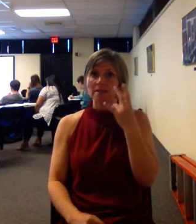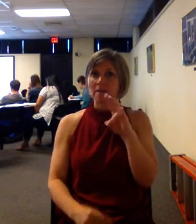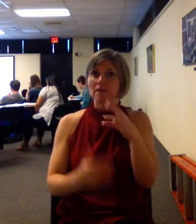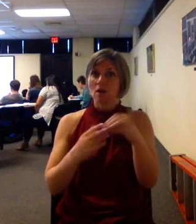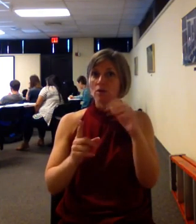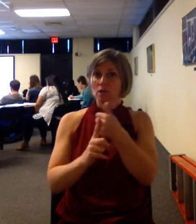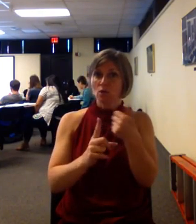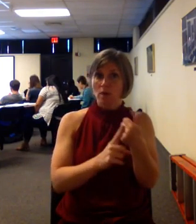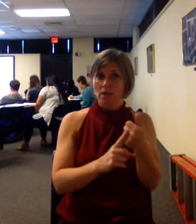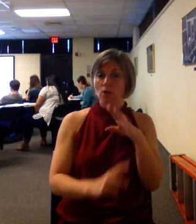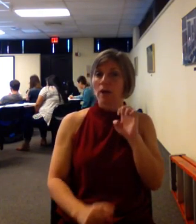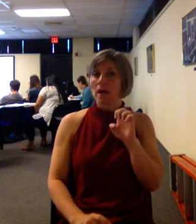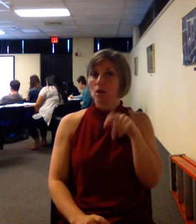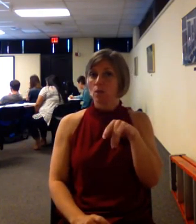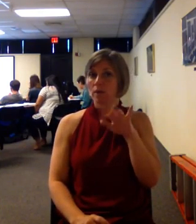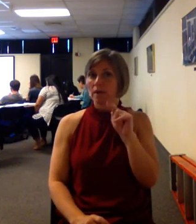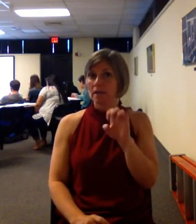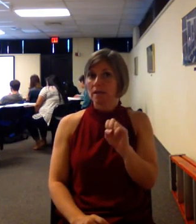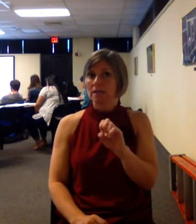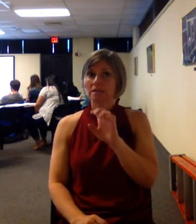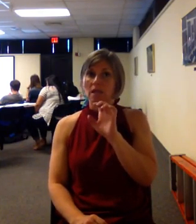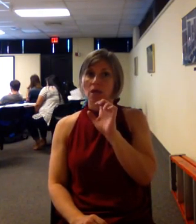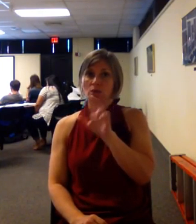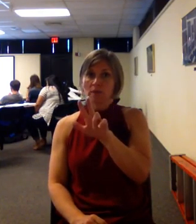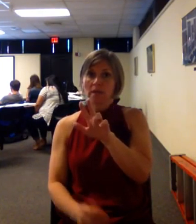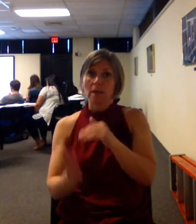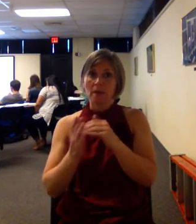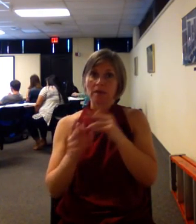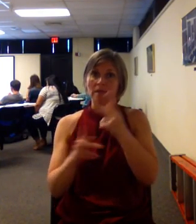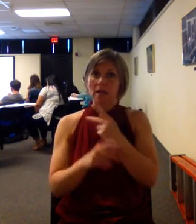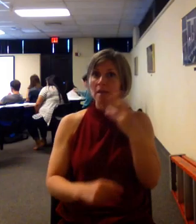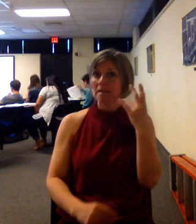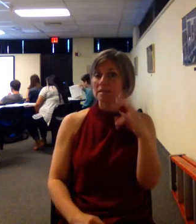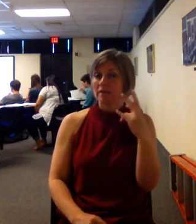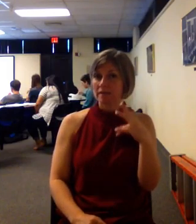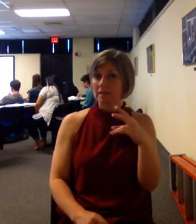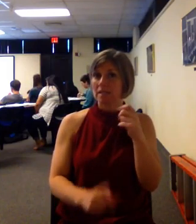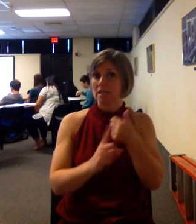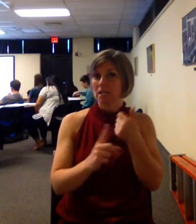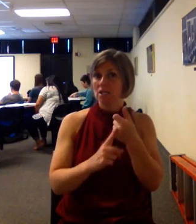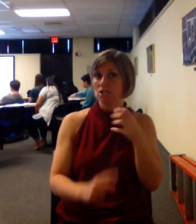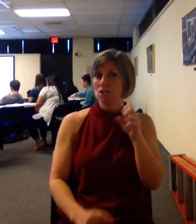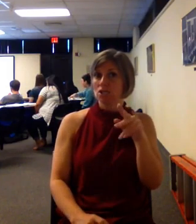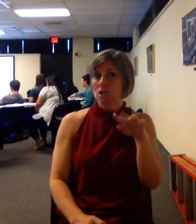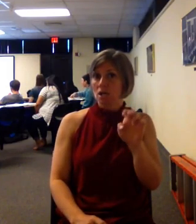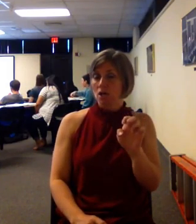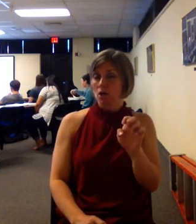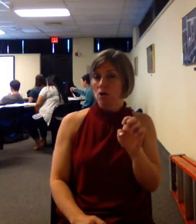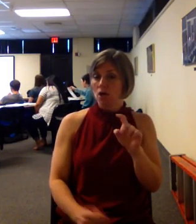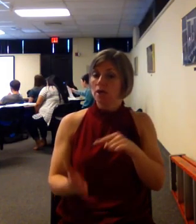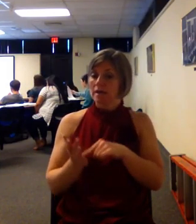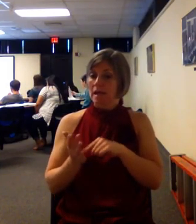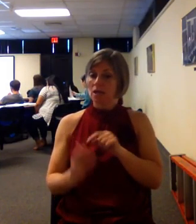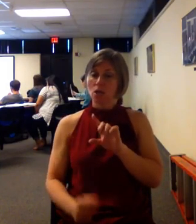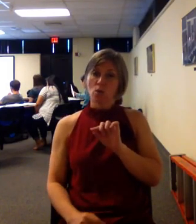equity is the 3 million times the $17 a share. Your debt then, you've issued a $20 million,